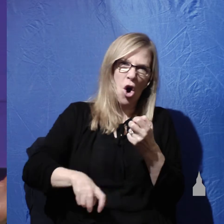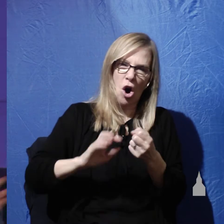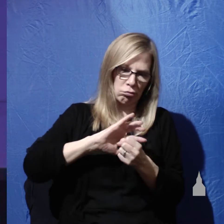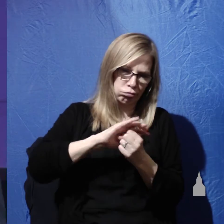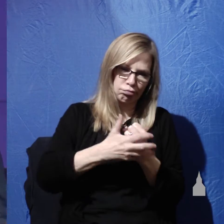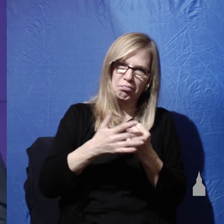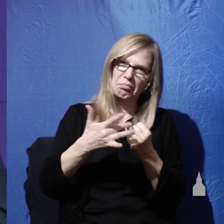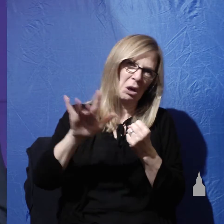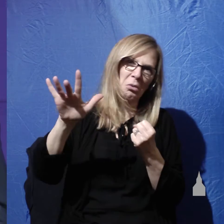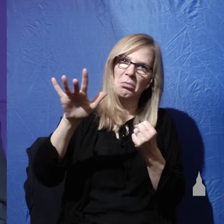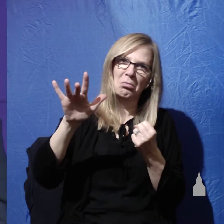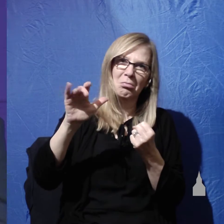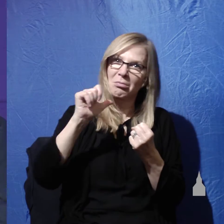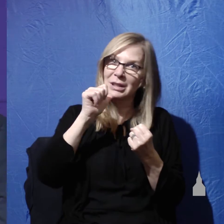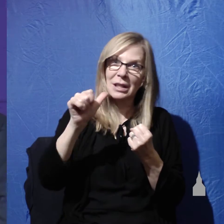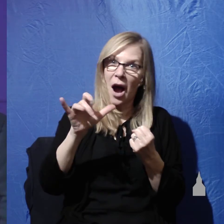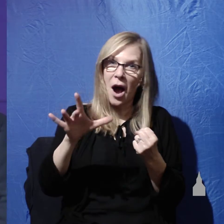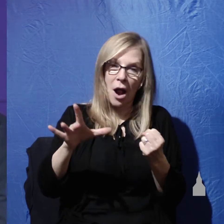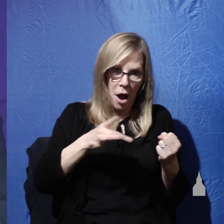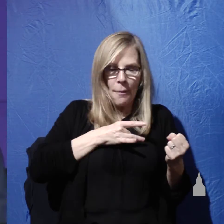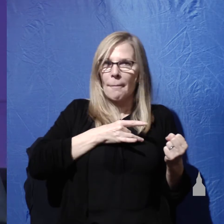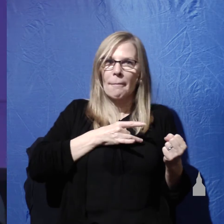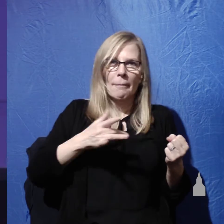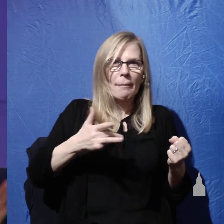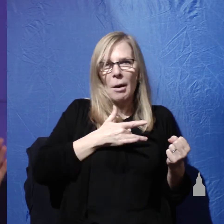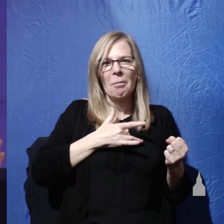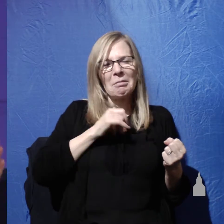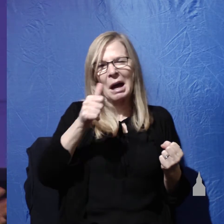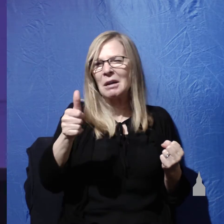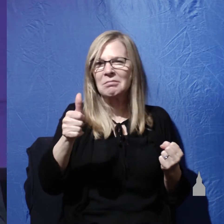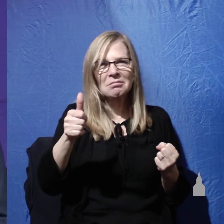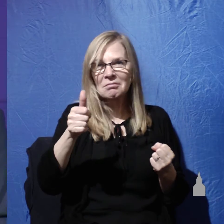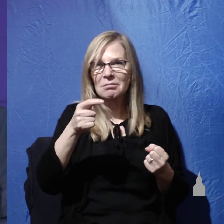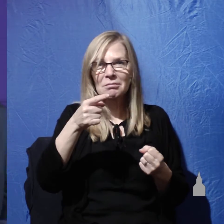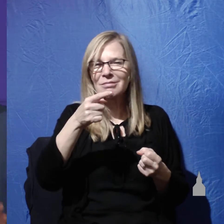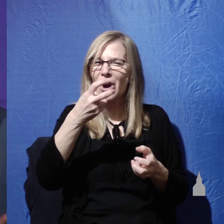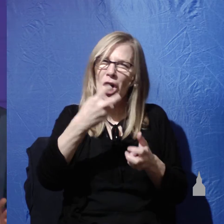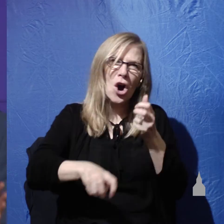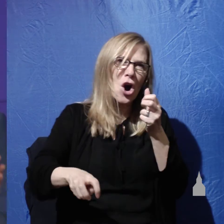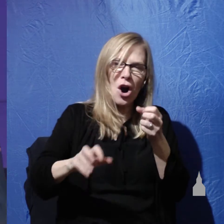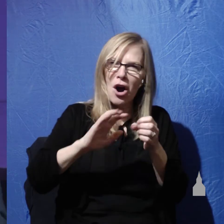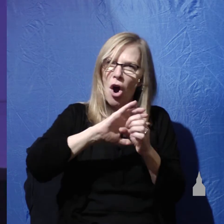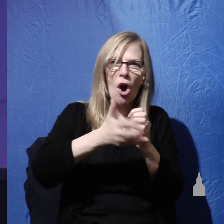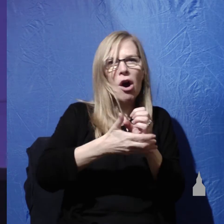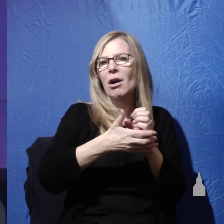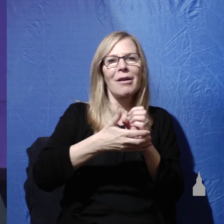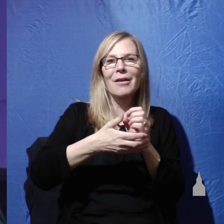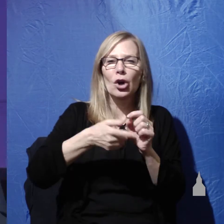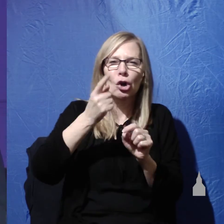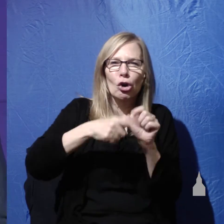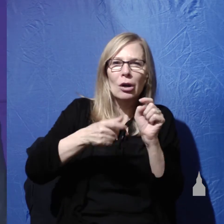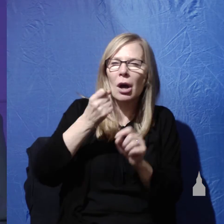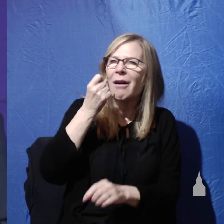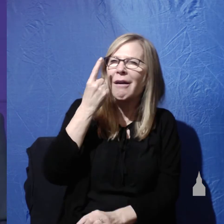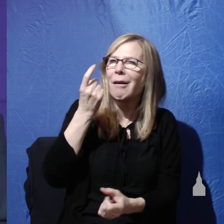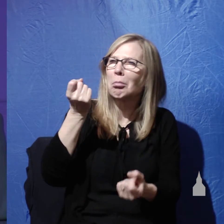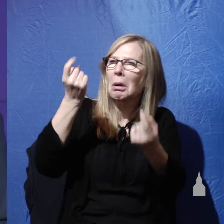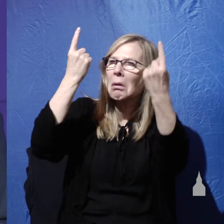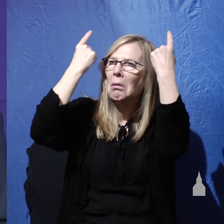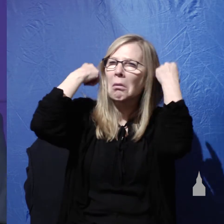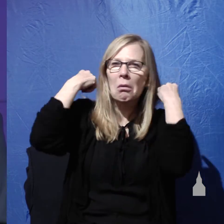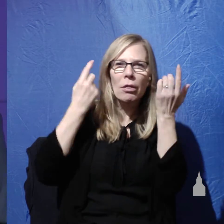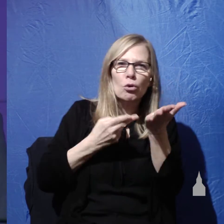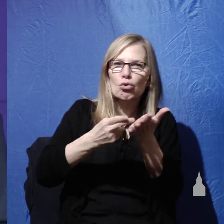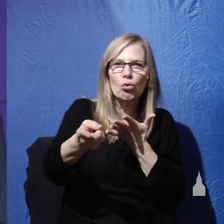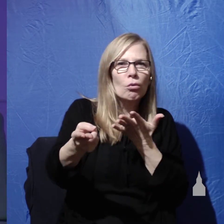hearts. It didn't pierce them with conviction of sin. In fact, they were so hardened in their hearts that they weren't even able to comprehend